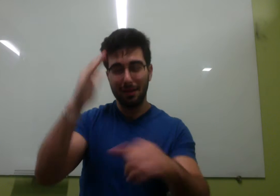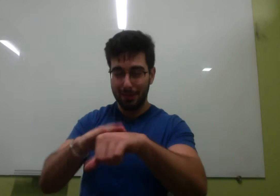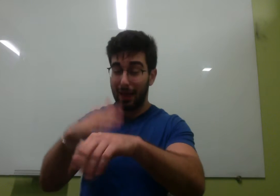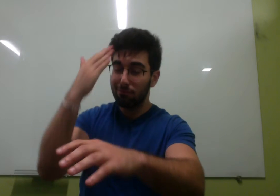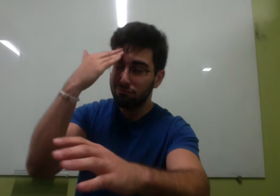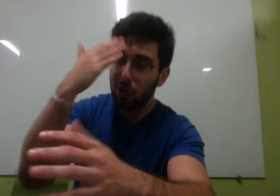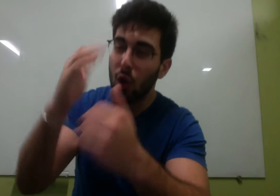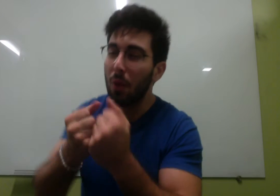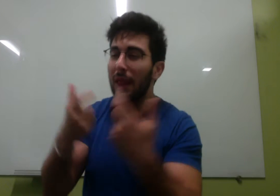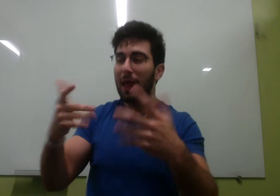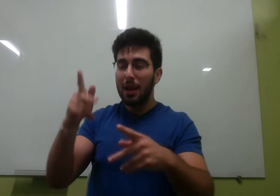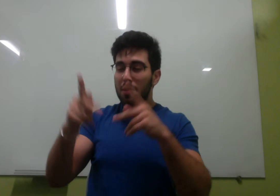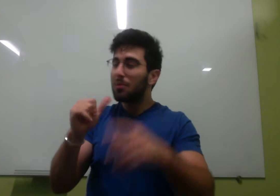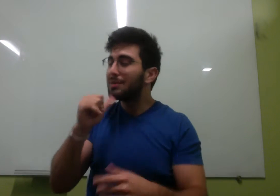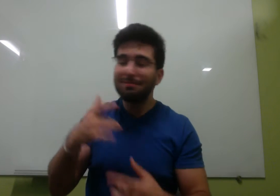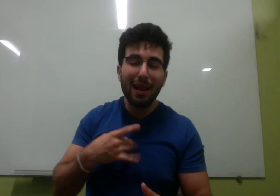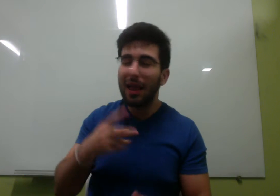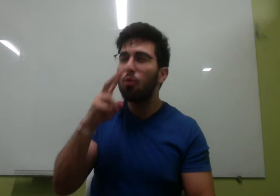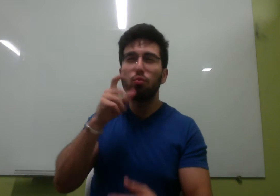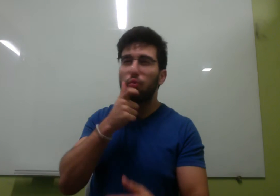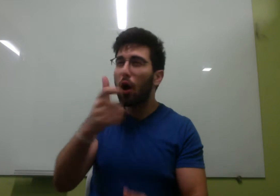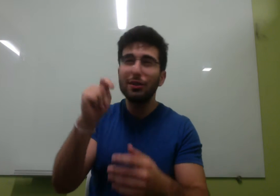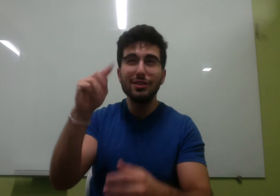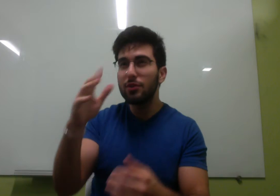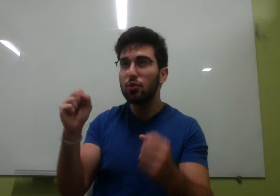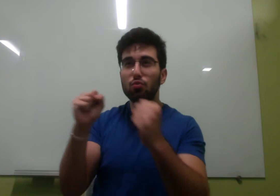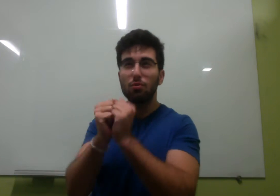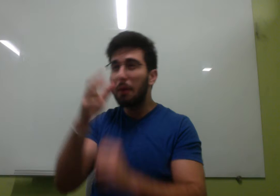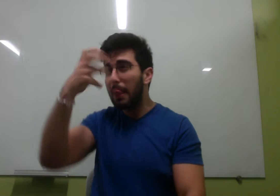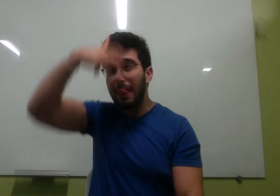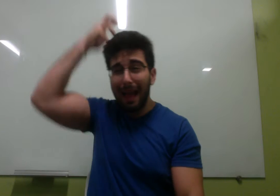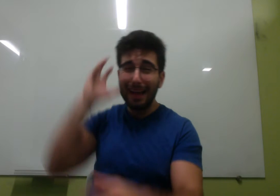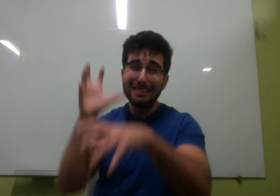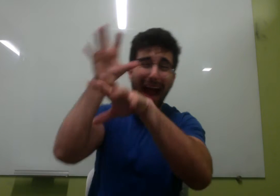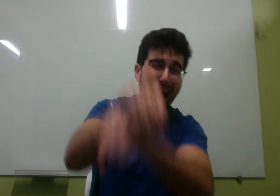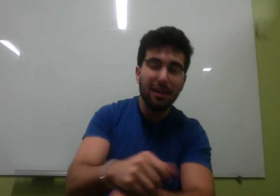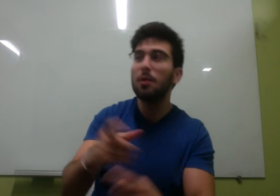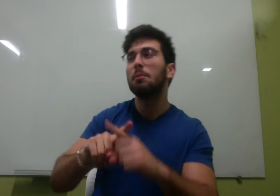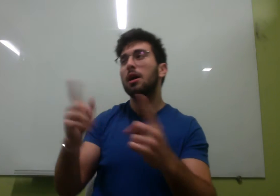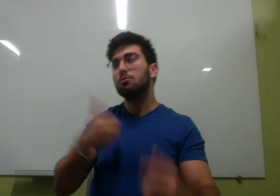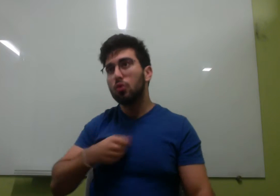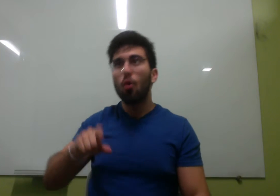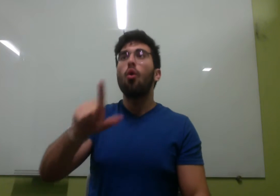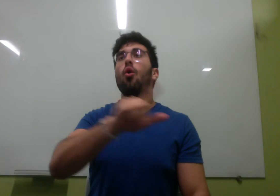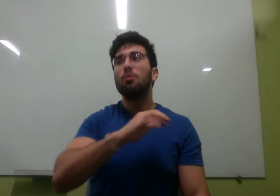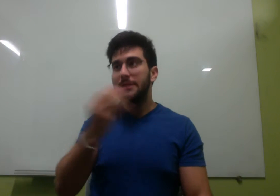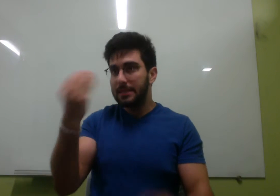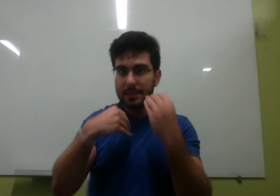let's say, a crocodile. Right. And that's aside from humans, that's basically it. Hyenas prey on giraffe calves,